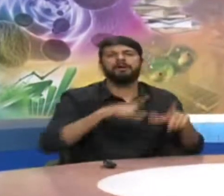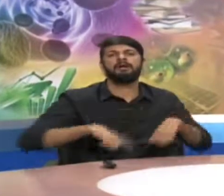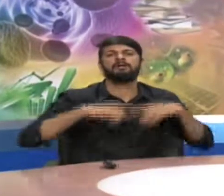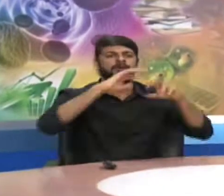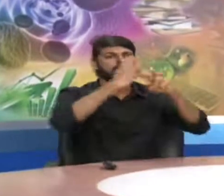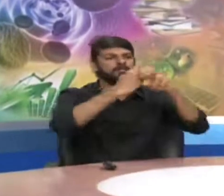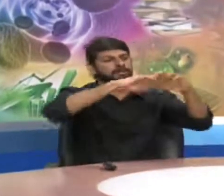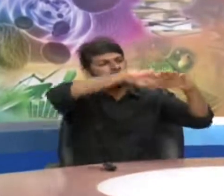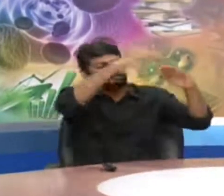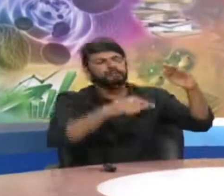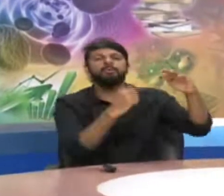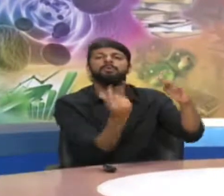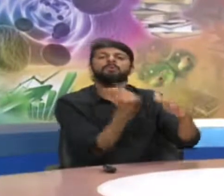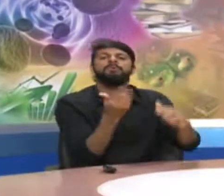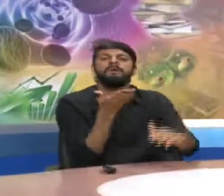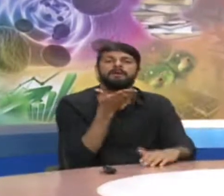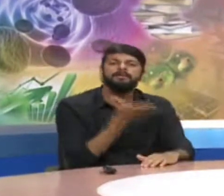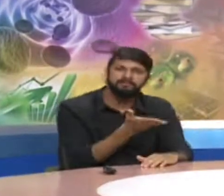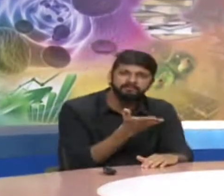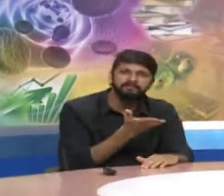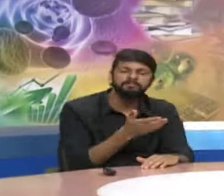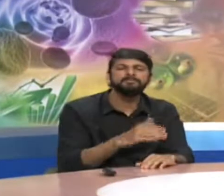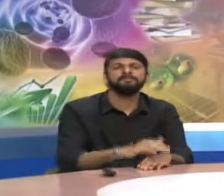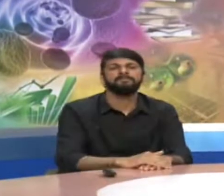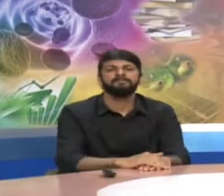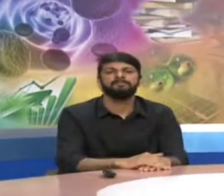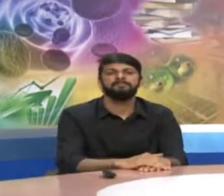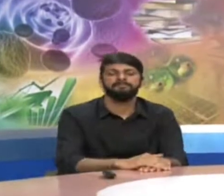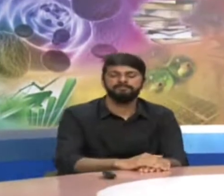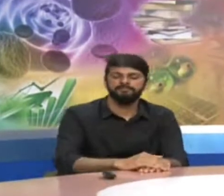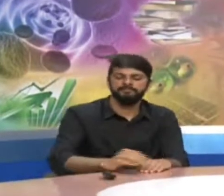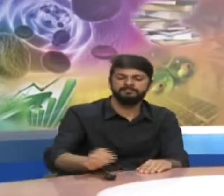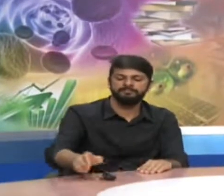the monastery, which is now in a form of cave.